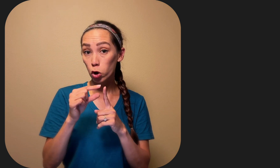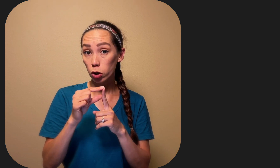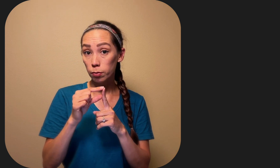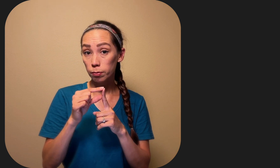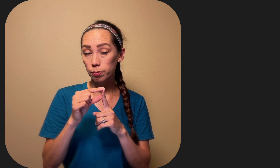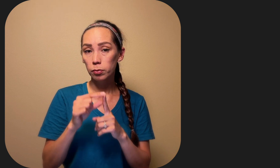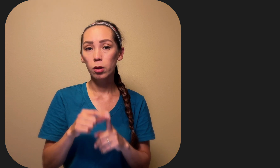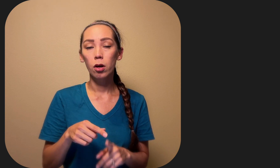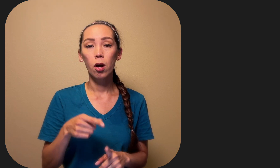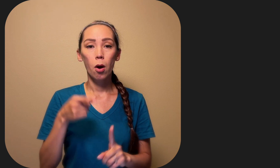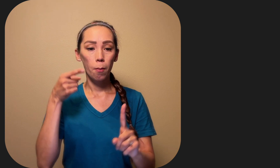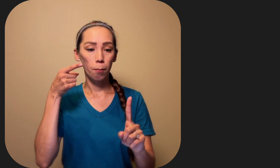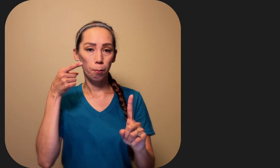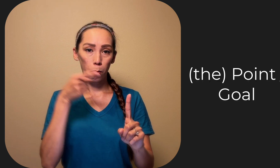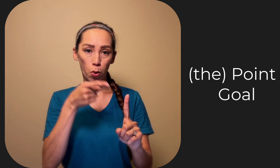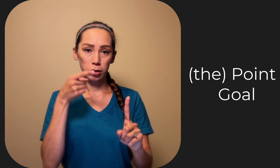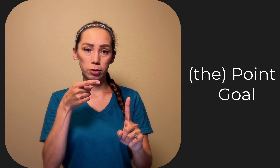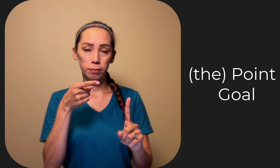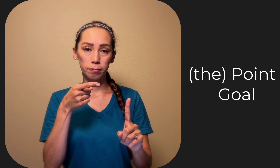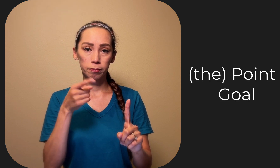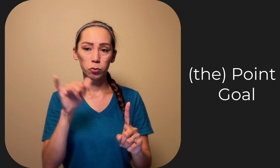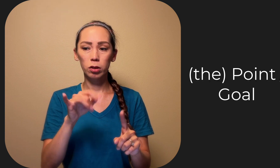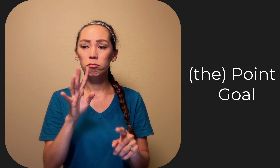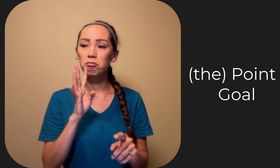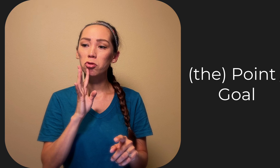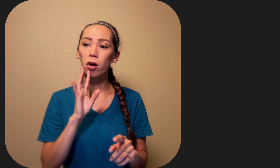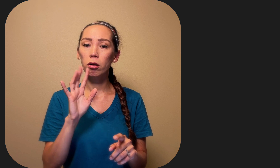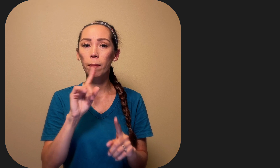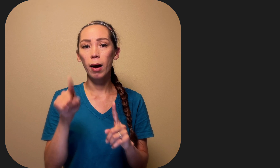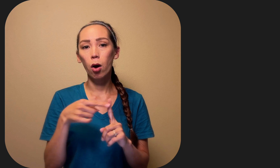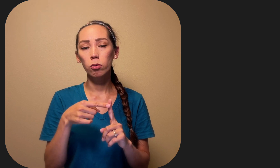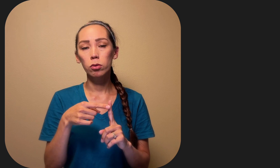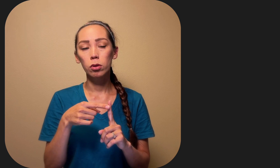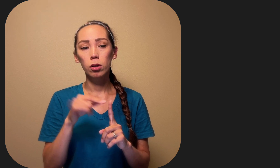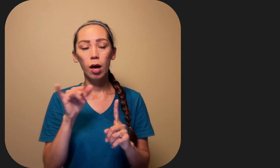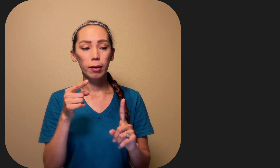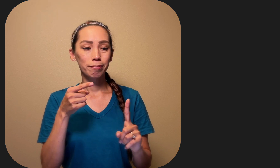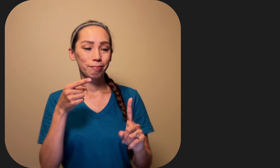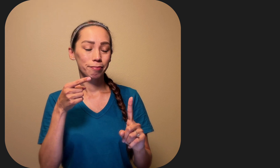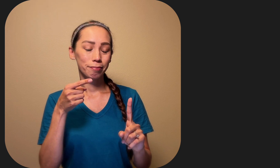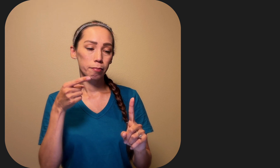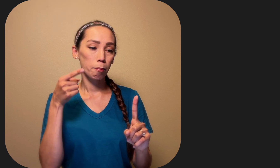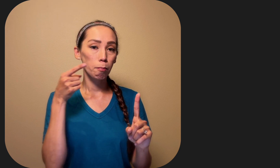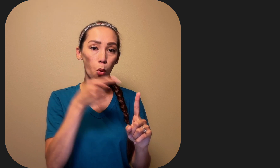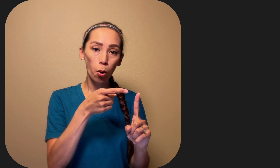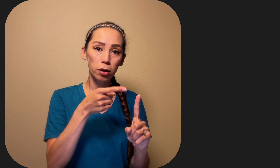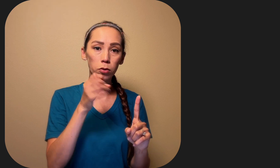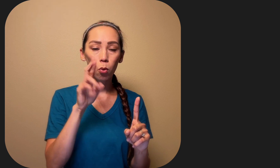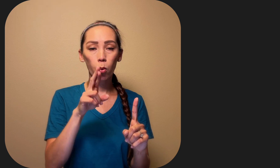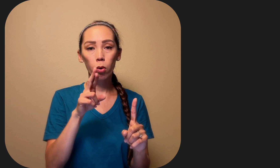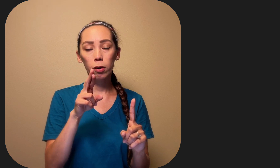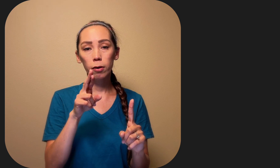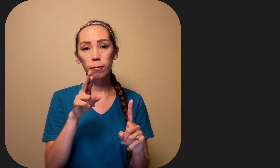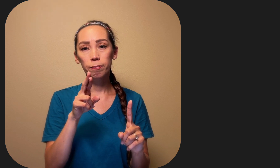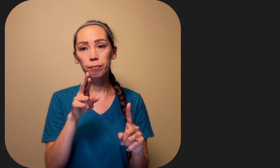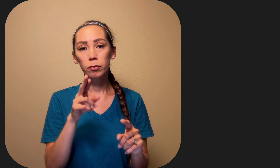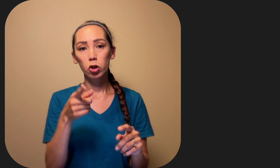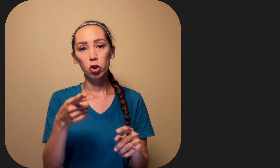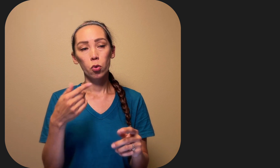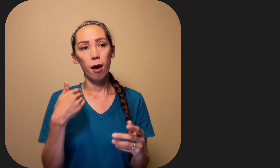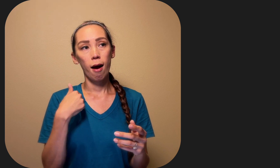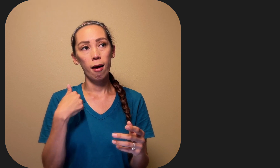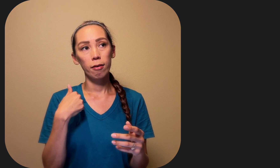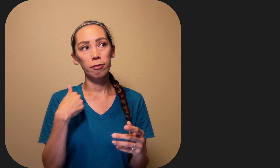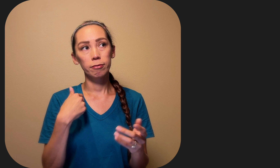is point. Again, point, you can talk about point or points. This could mean either